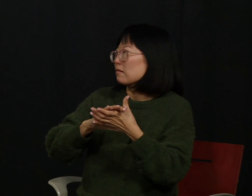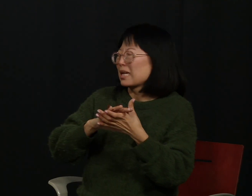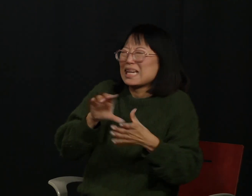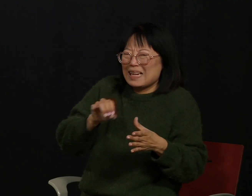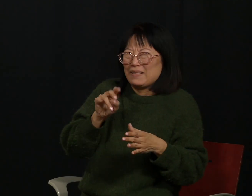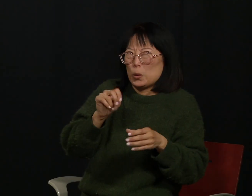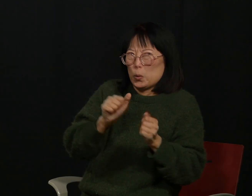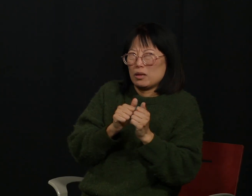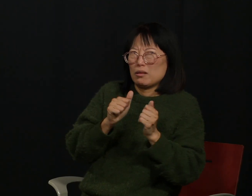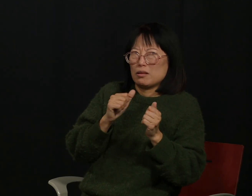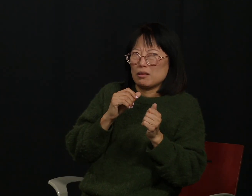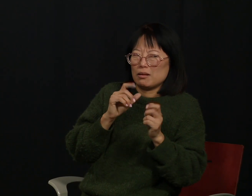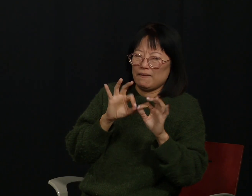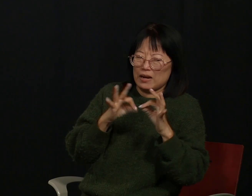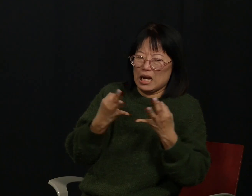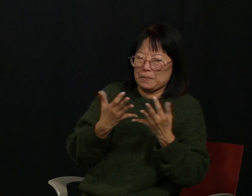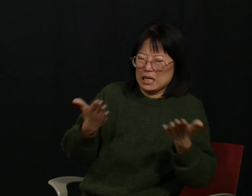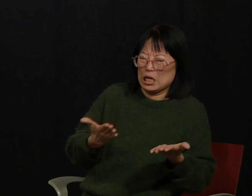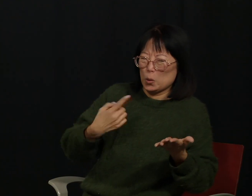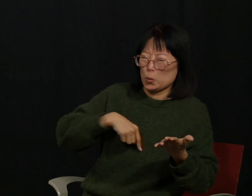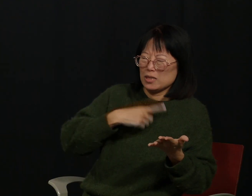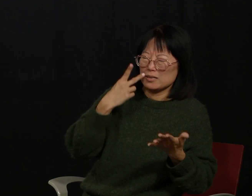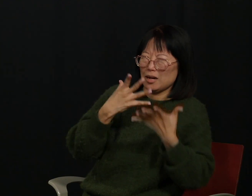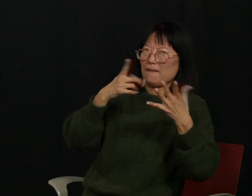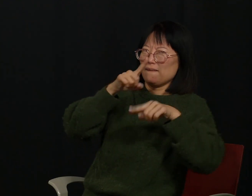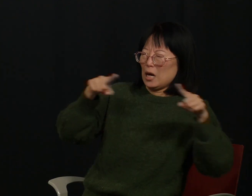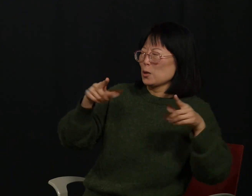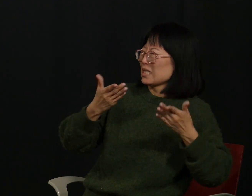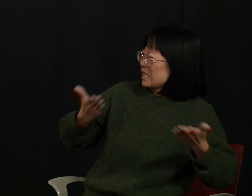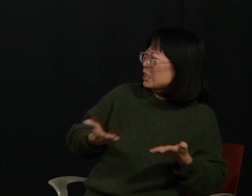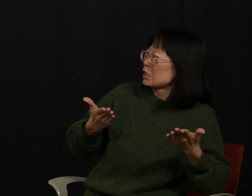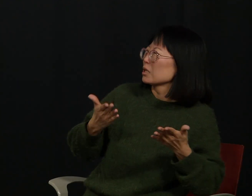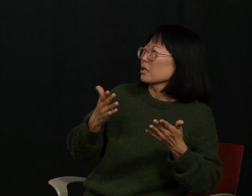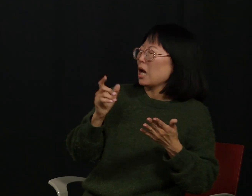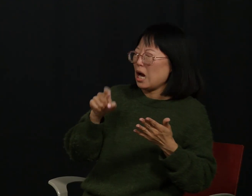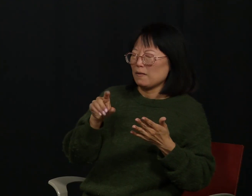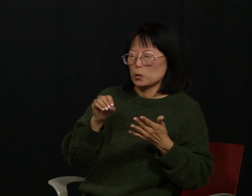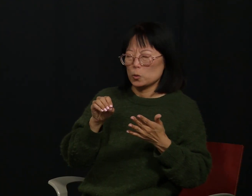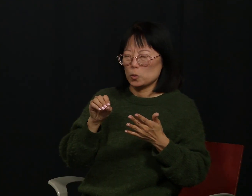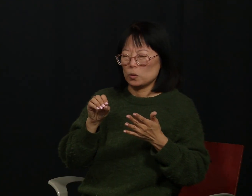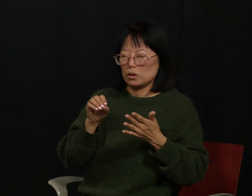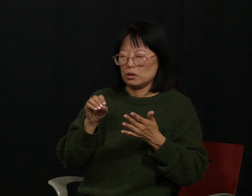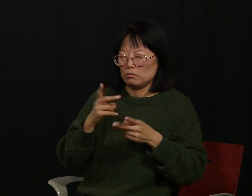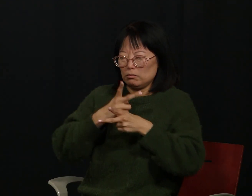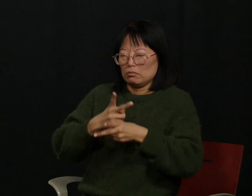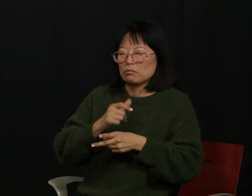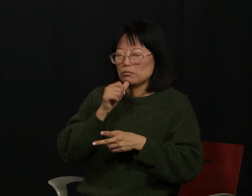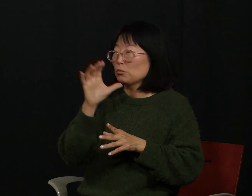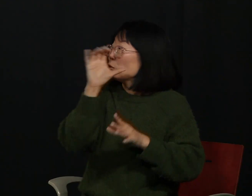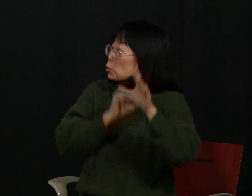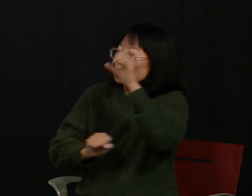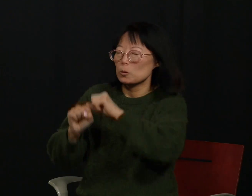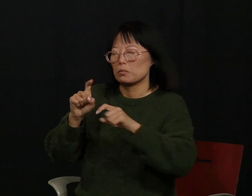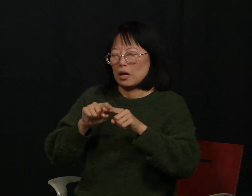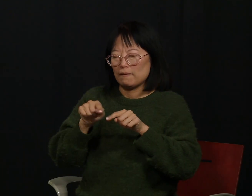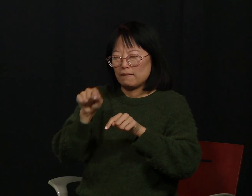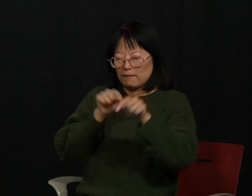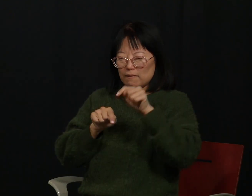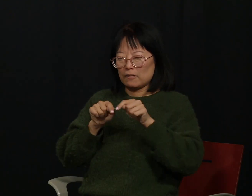beliefs. Even with the family here, we see a lot of variation. So we have to be careful not to make assumptions. We